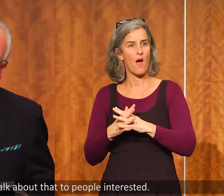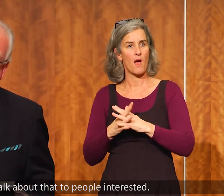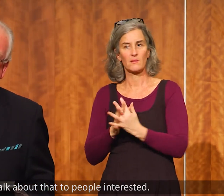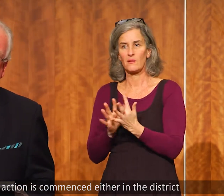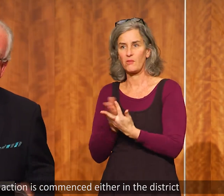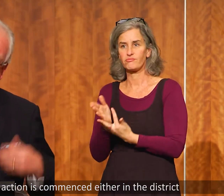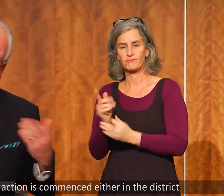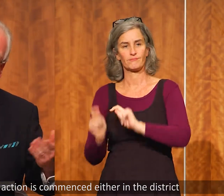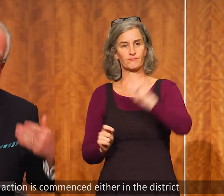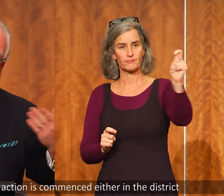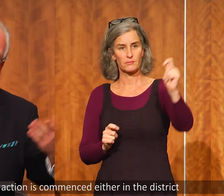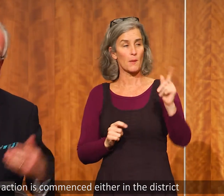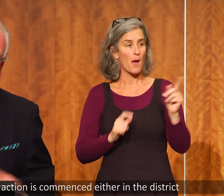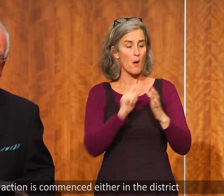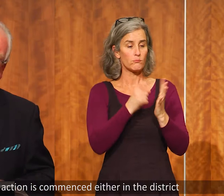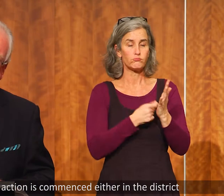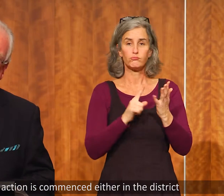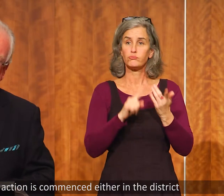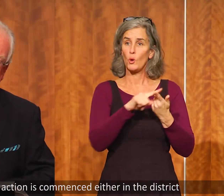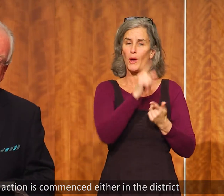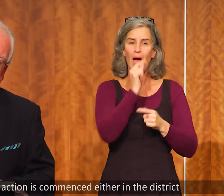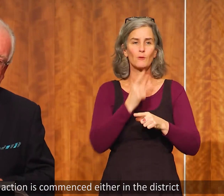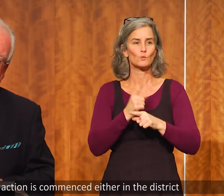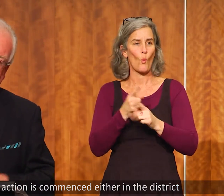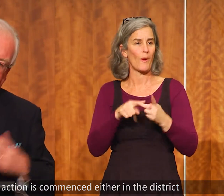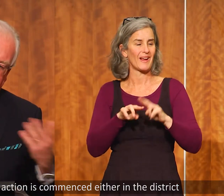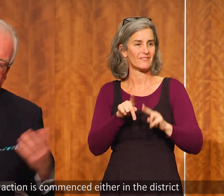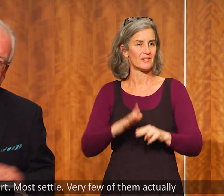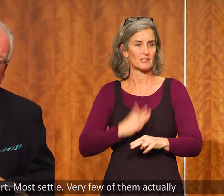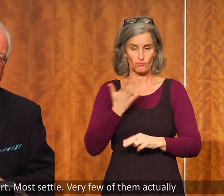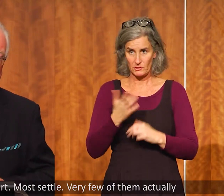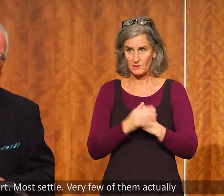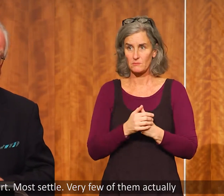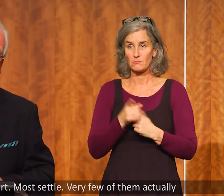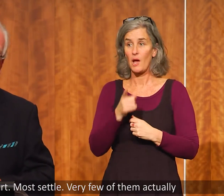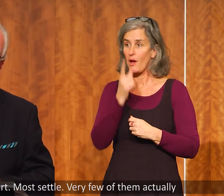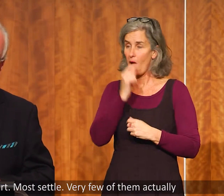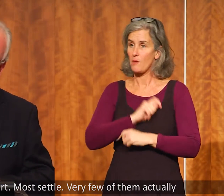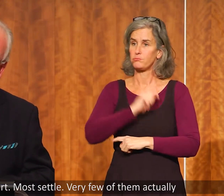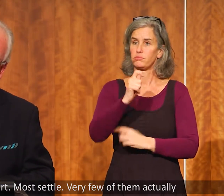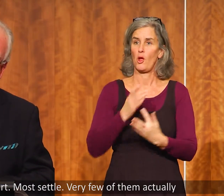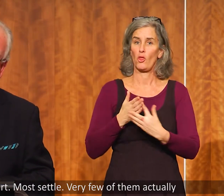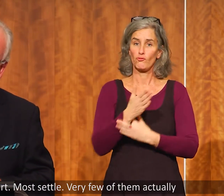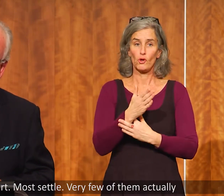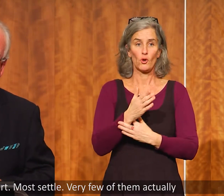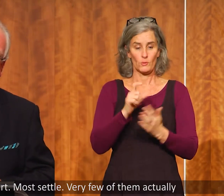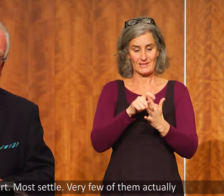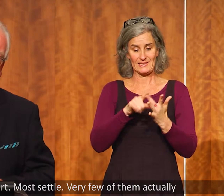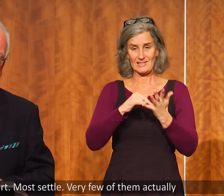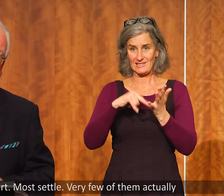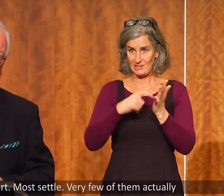that are interested. And that is where there is actually an action commenced within either the District or Supreme Court. Most of those